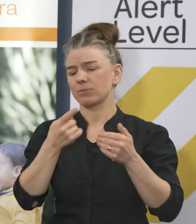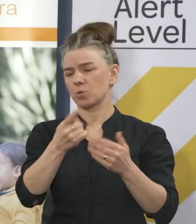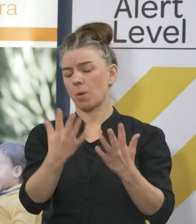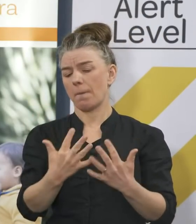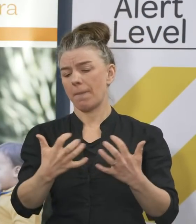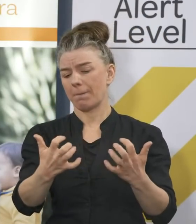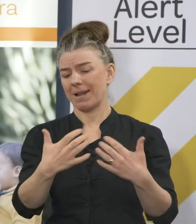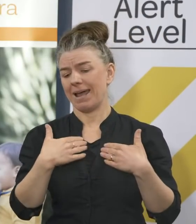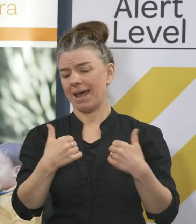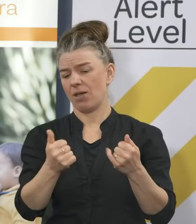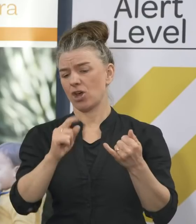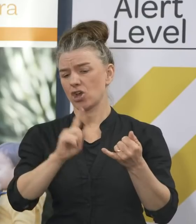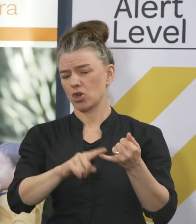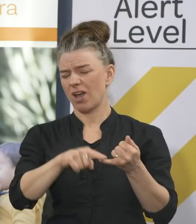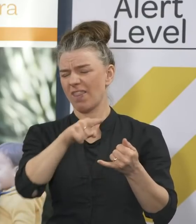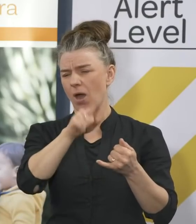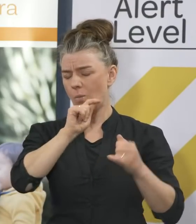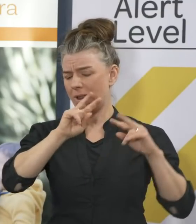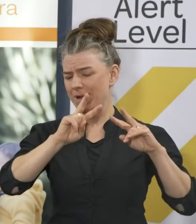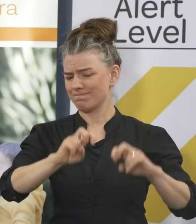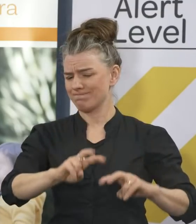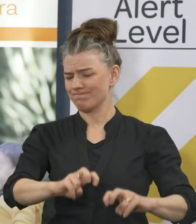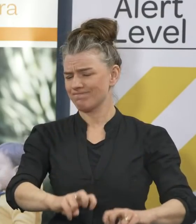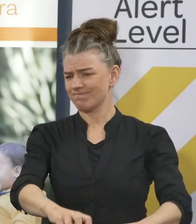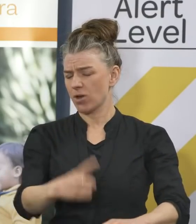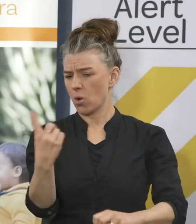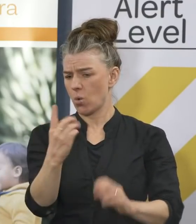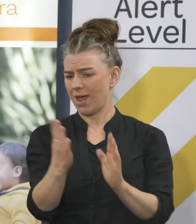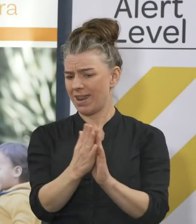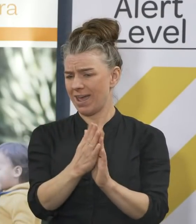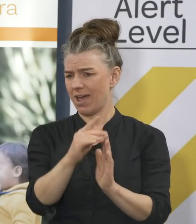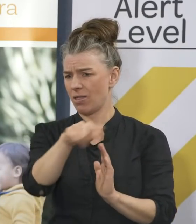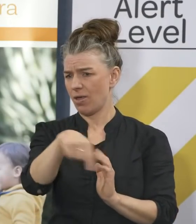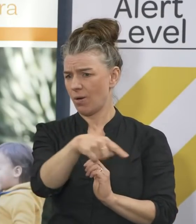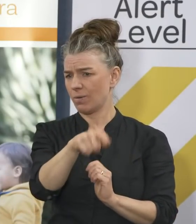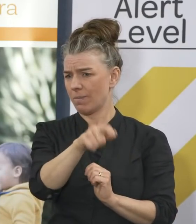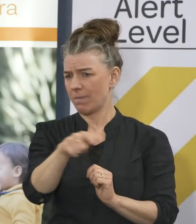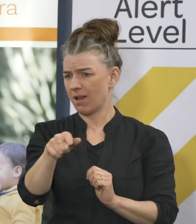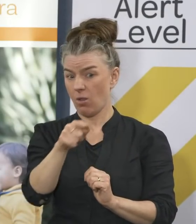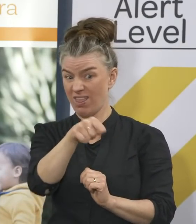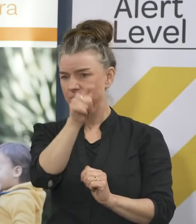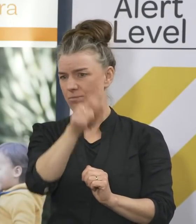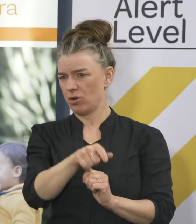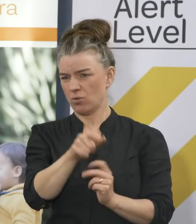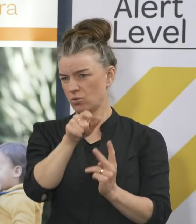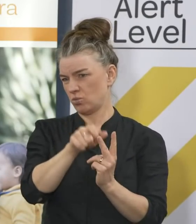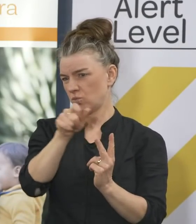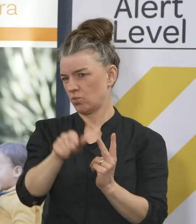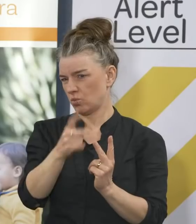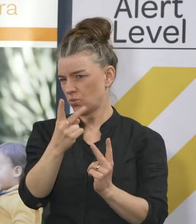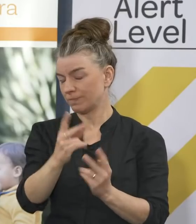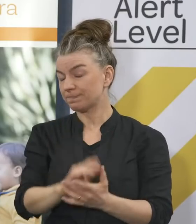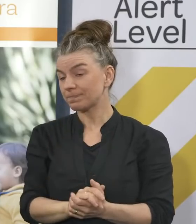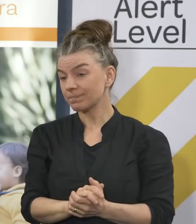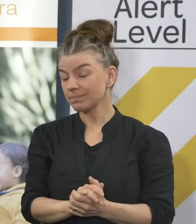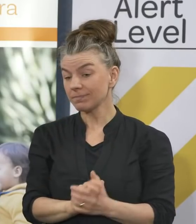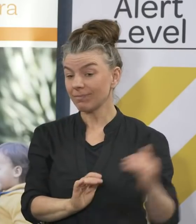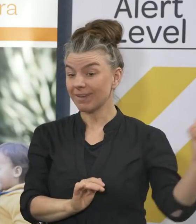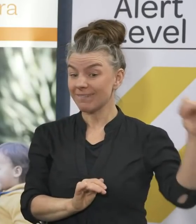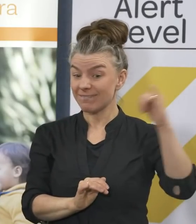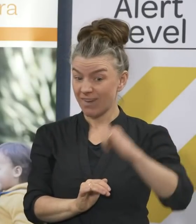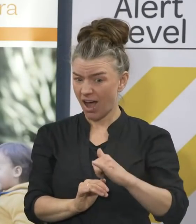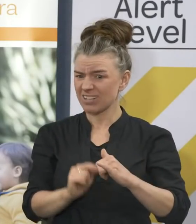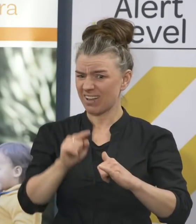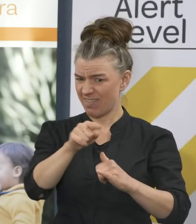who will be doing a thorough look at anyone who may have had contact. Of course, on a flight like that, they will be taking